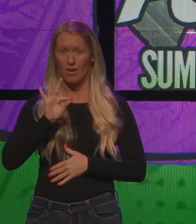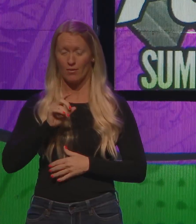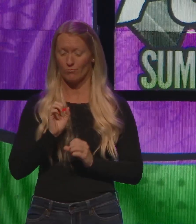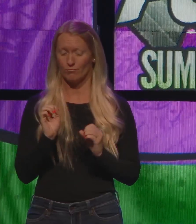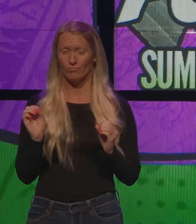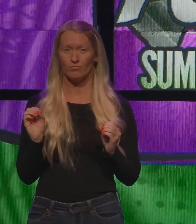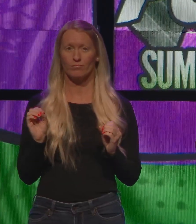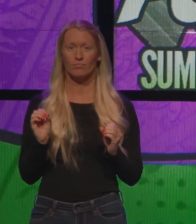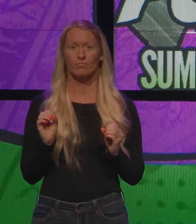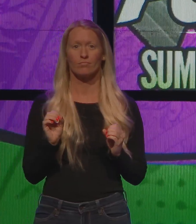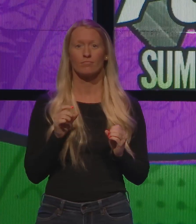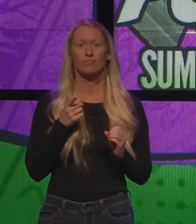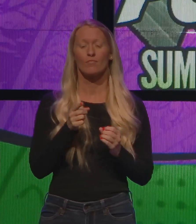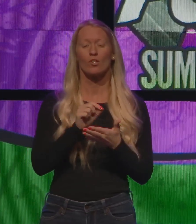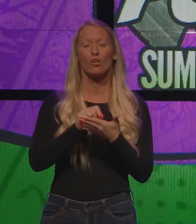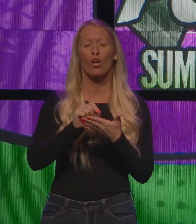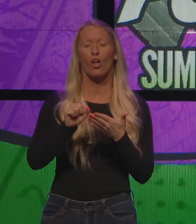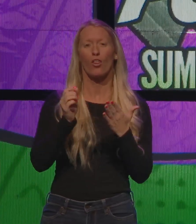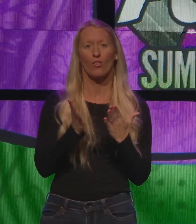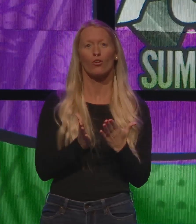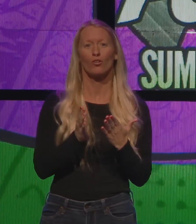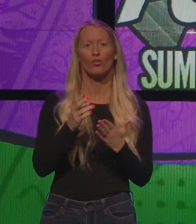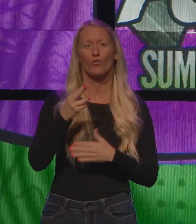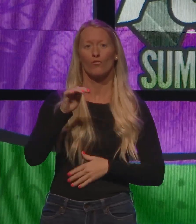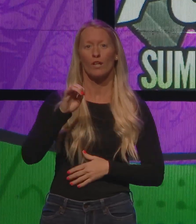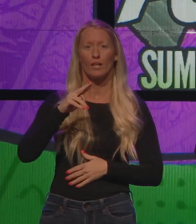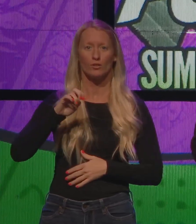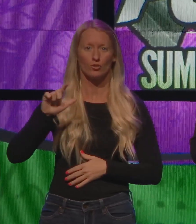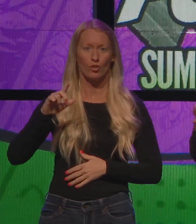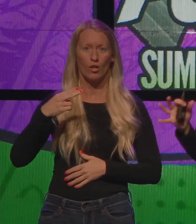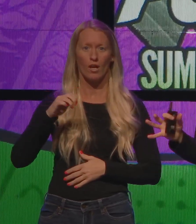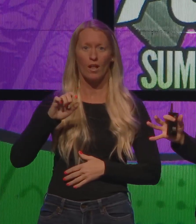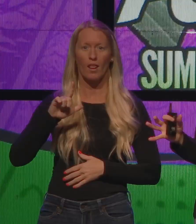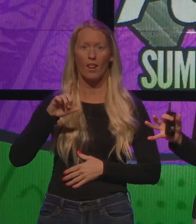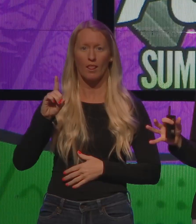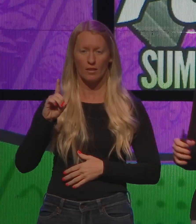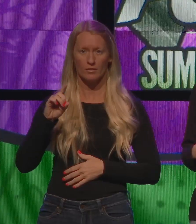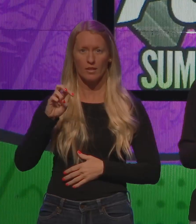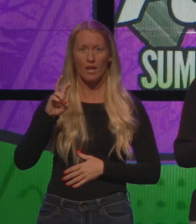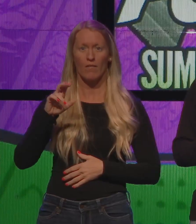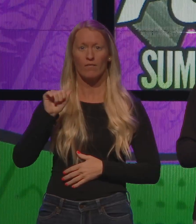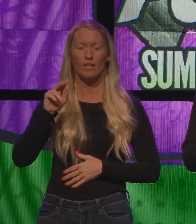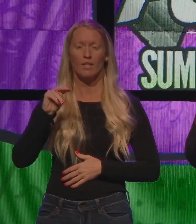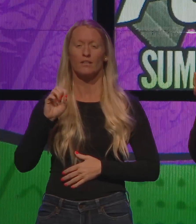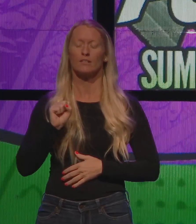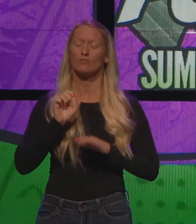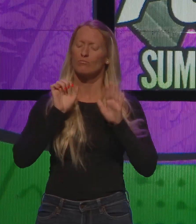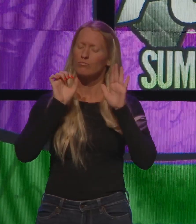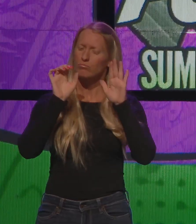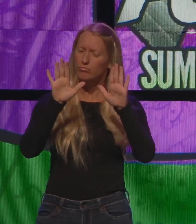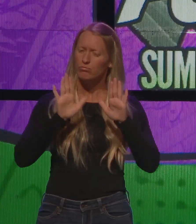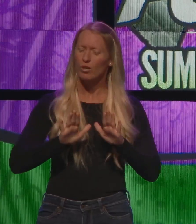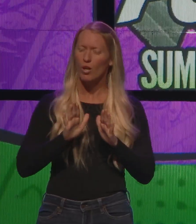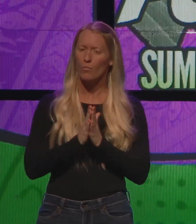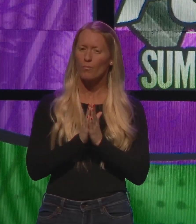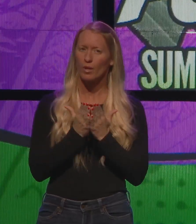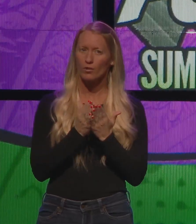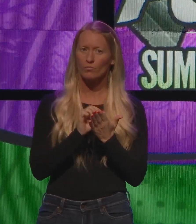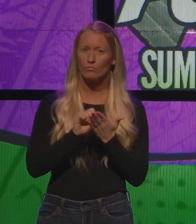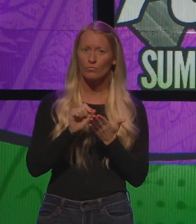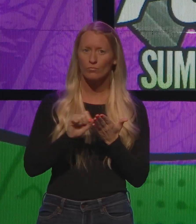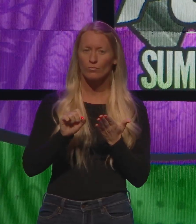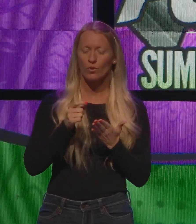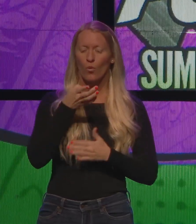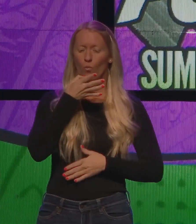And there's an author, her name is Rachel Held Evans. She's phenomenal. She writes phenomenal books. She's an amazing woman who